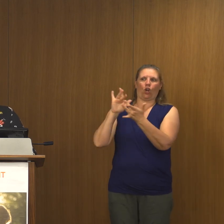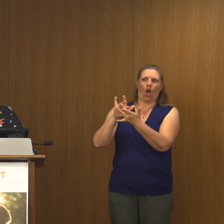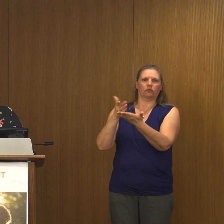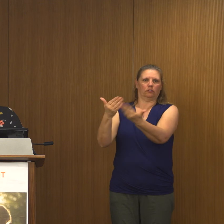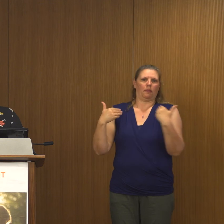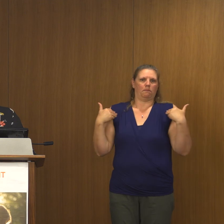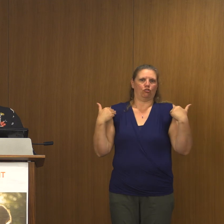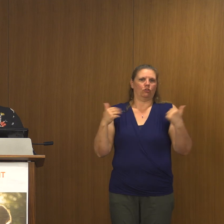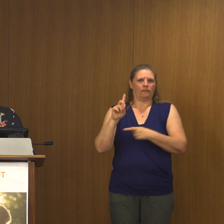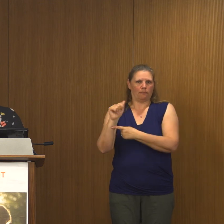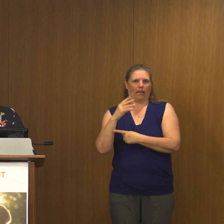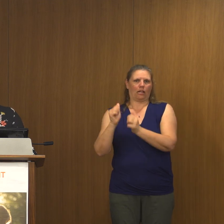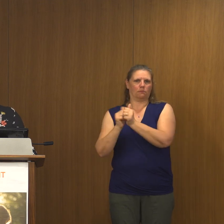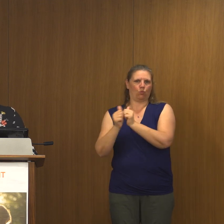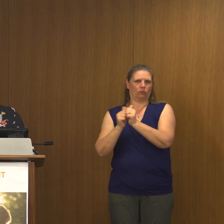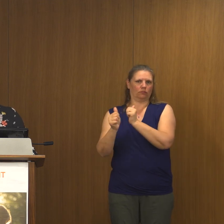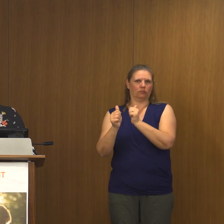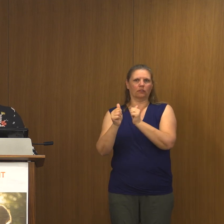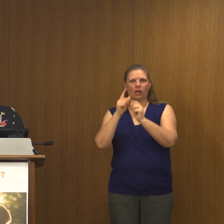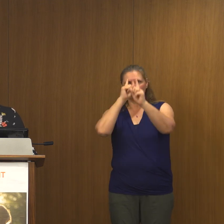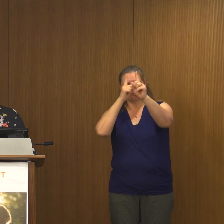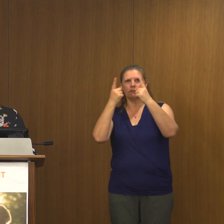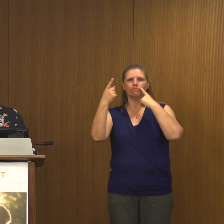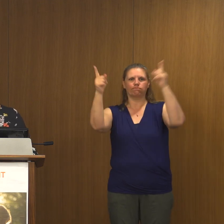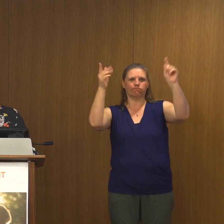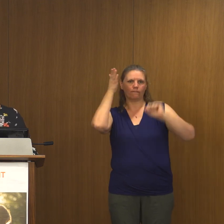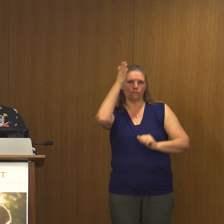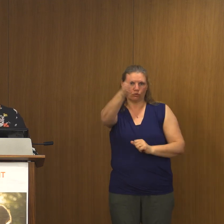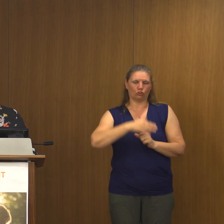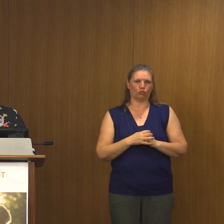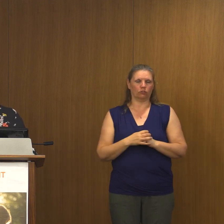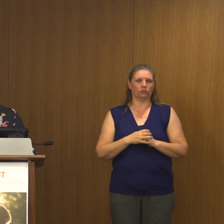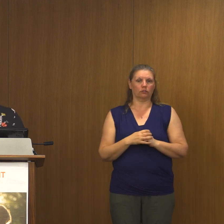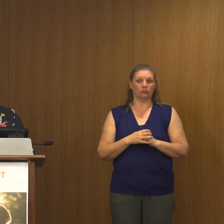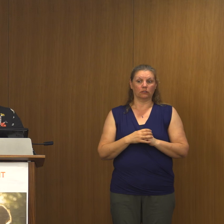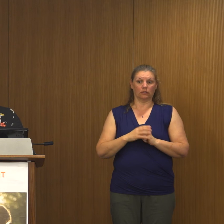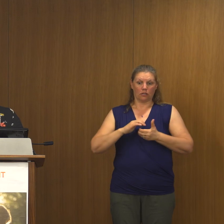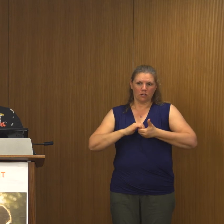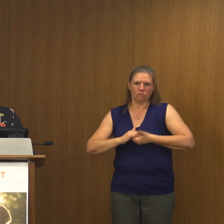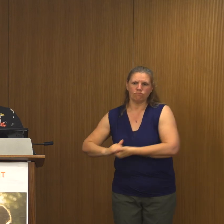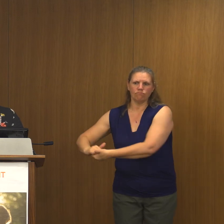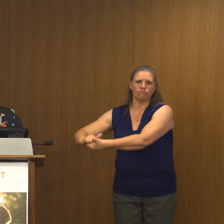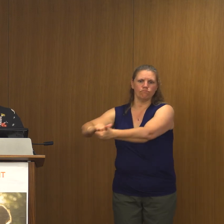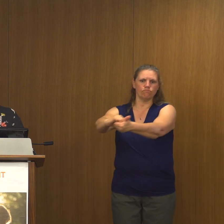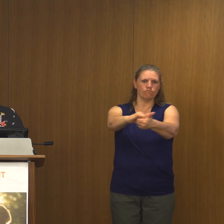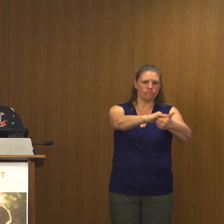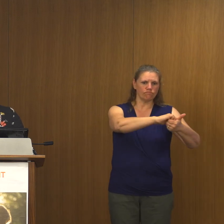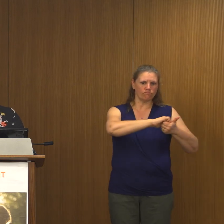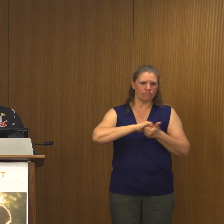and cast a vision towards the future. More accessible collaboration has the potential to engage with greater